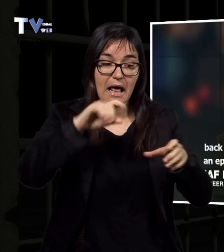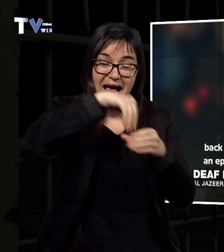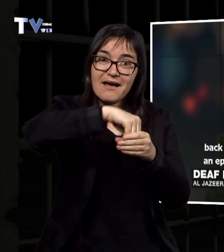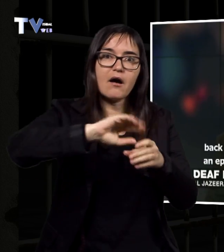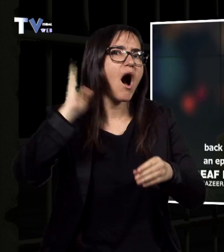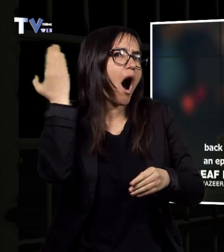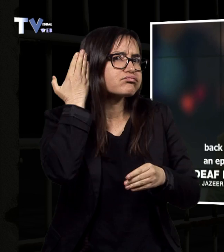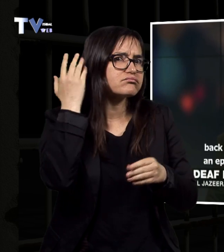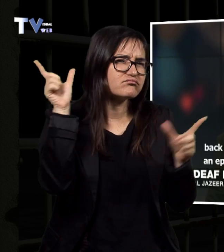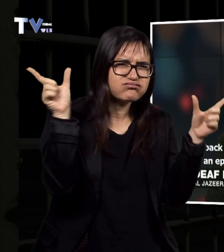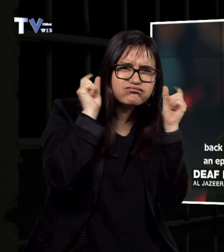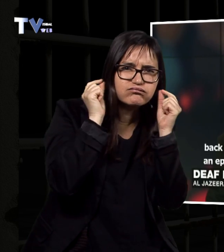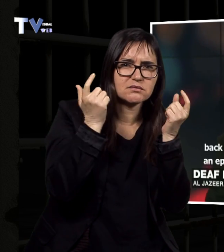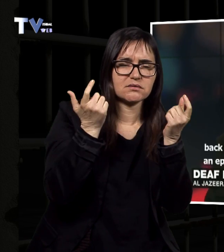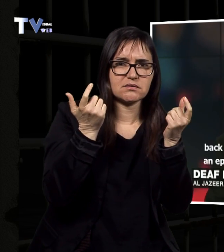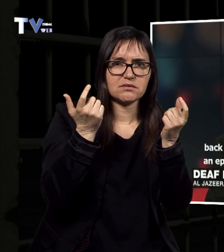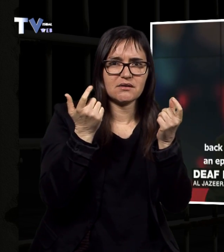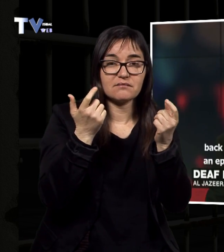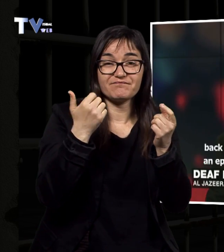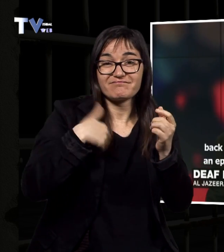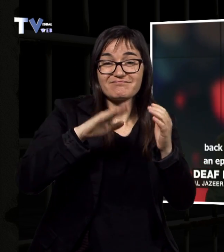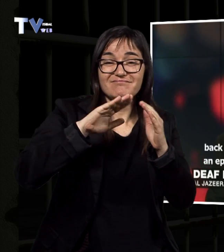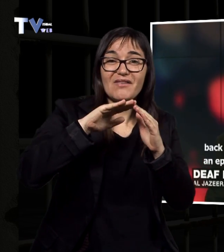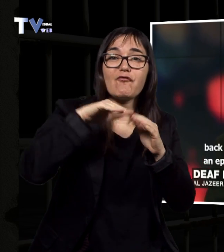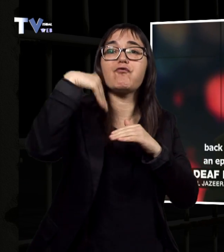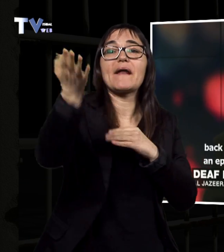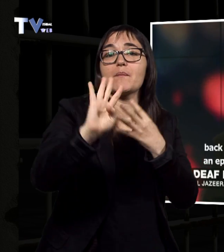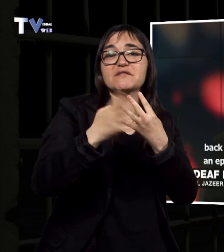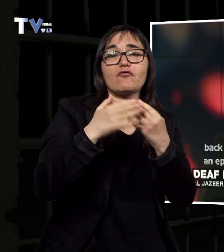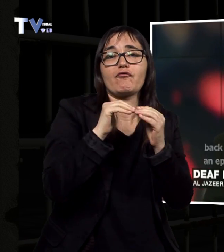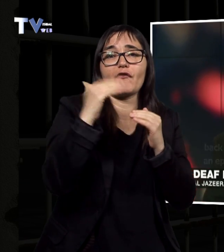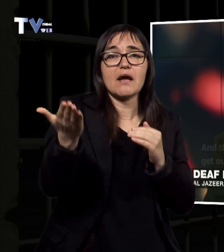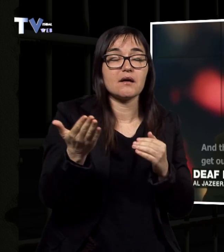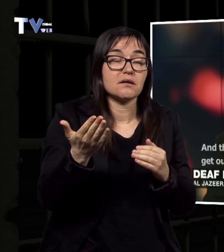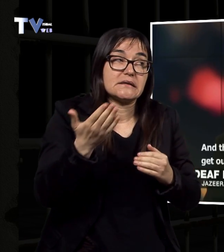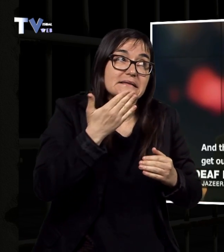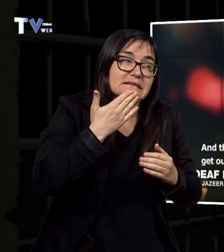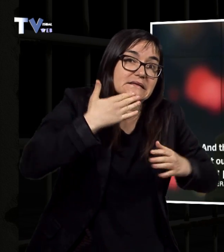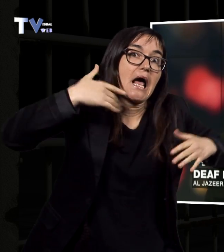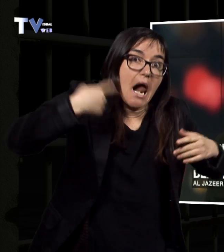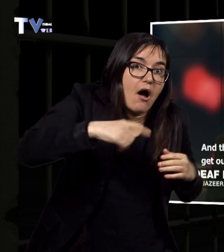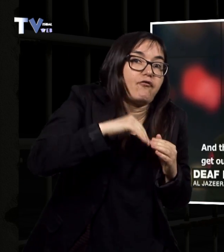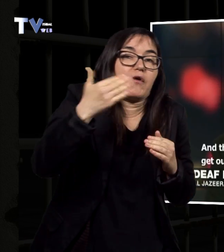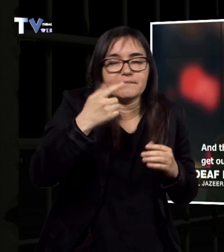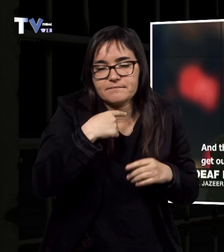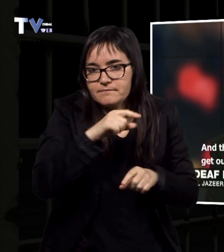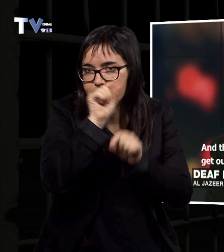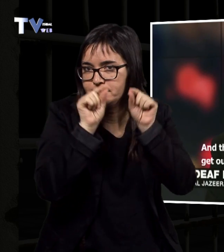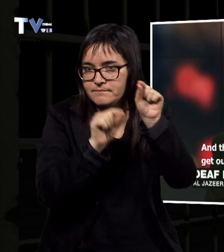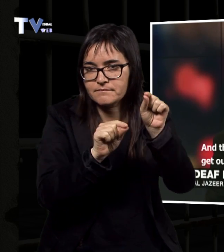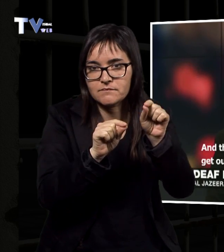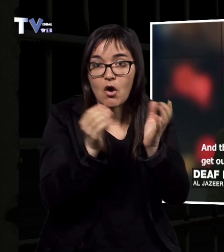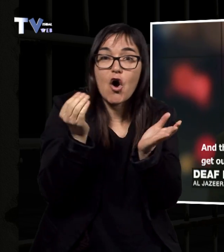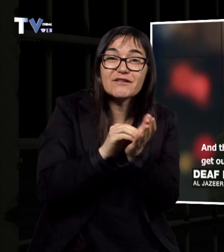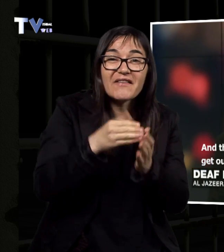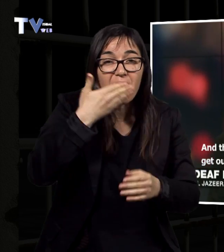like almost an epidemic of people who can't hear right. And their hearing, when